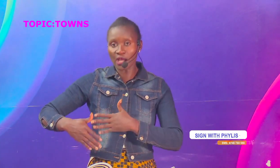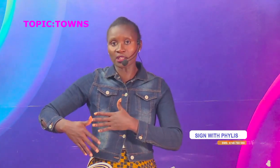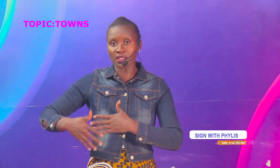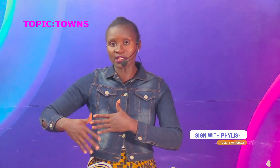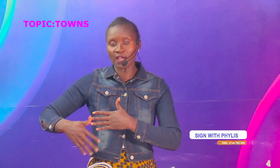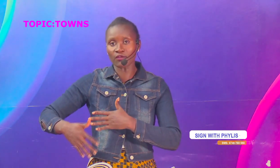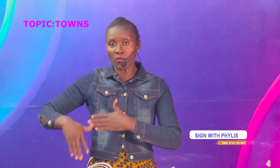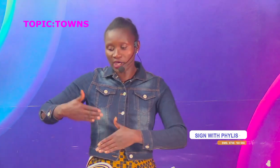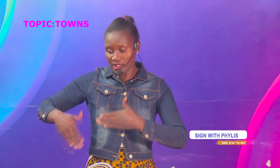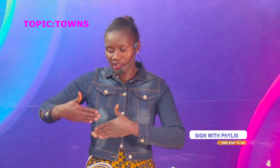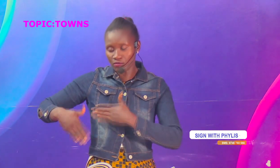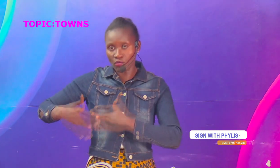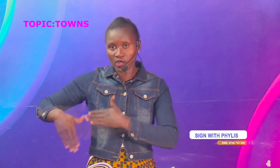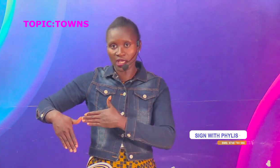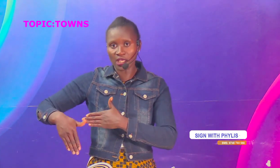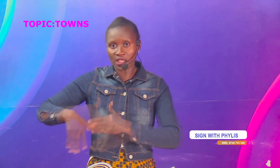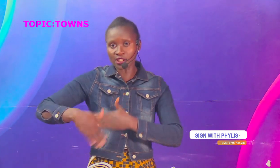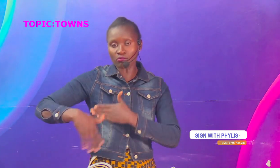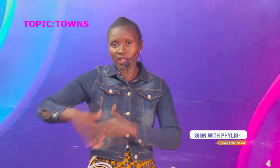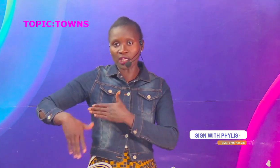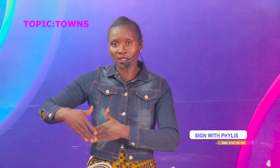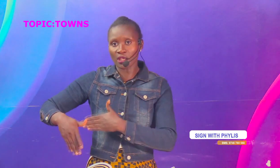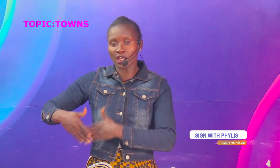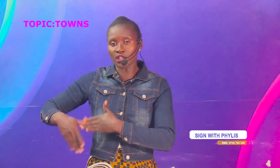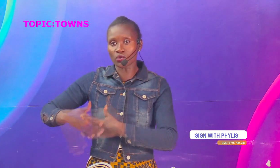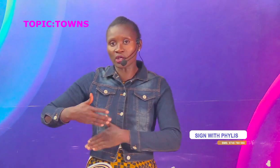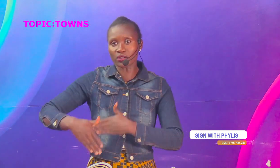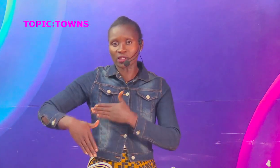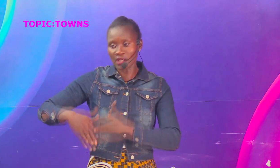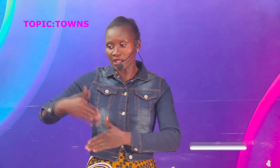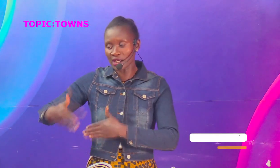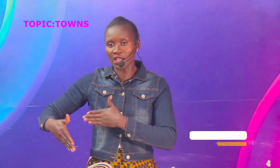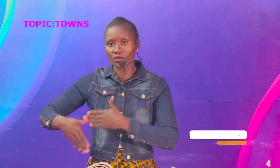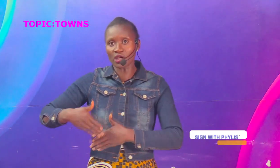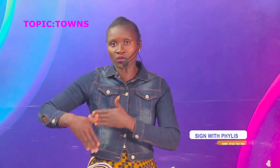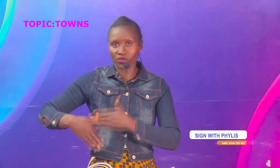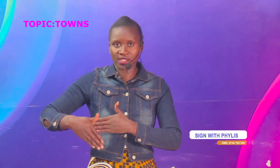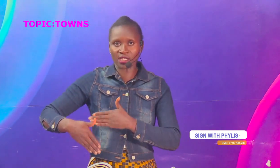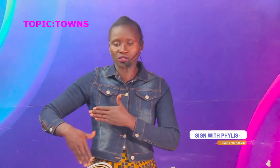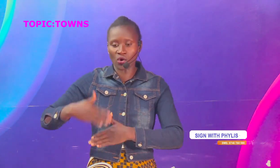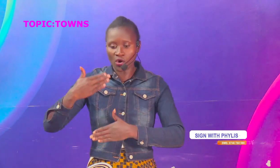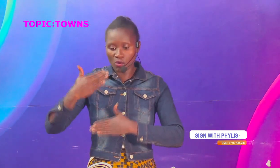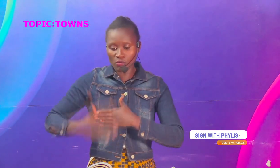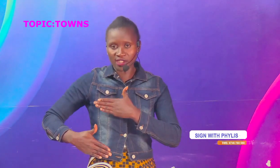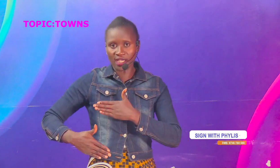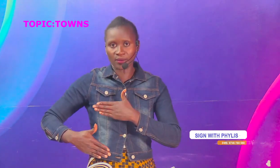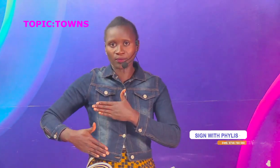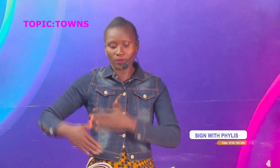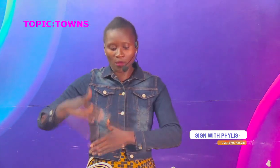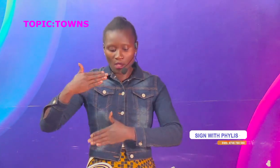sign for border, it is border. It is bordering two countries, either Kenya, Uganda, or Tanzania. So Busia.